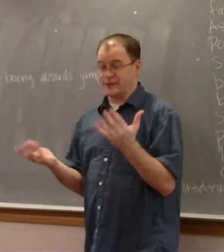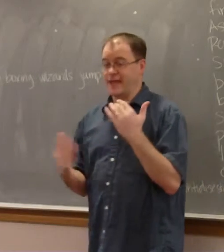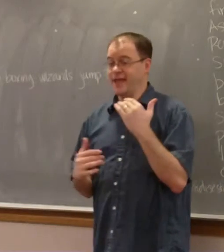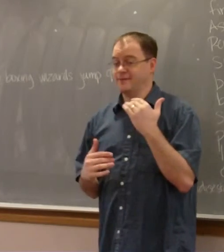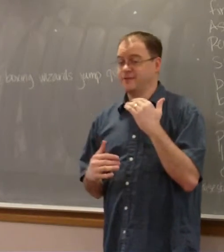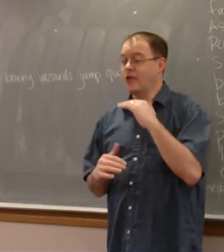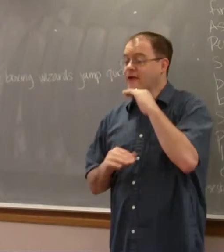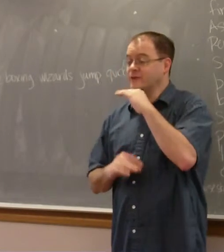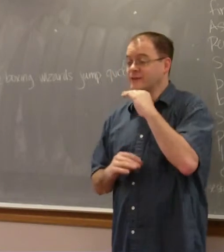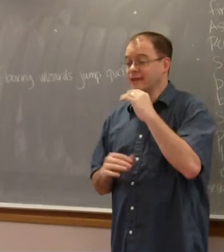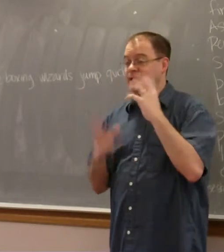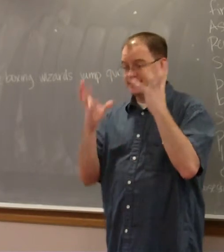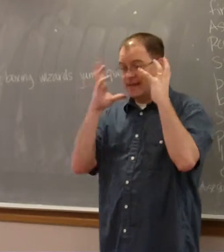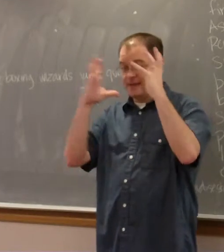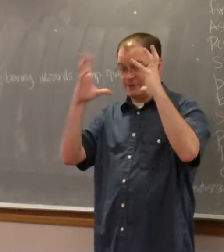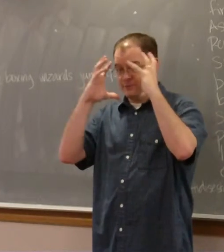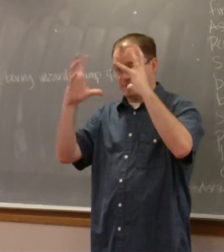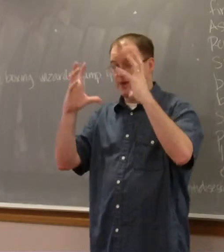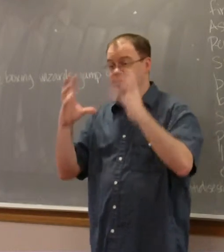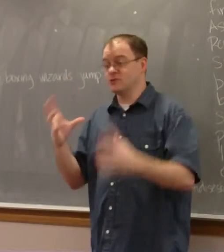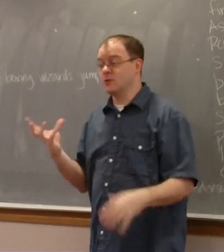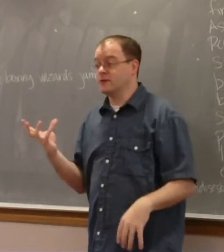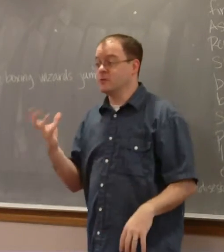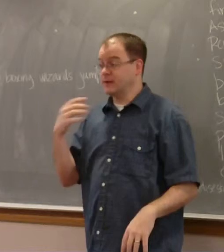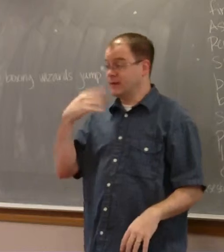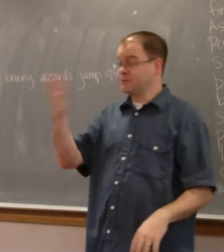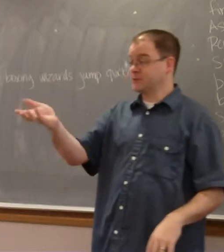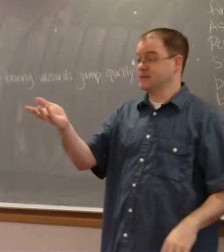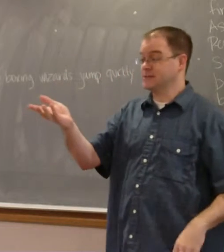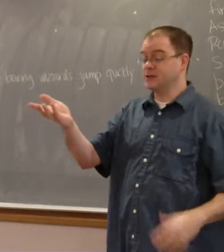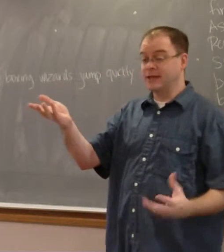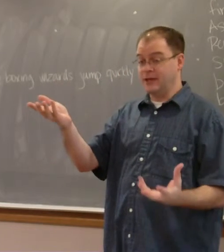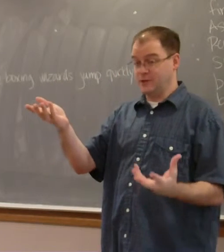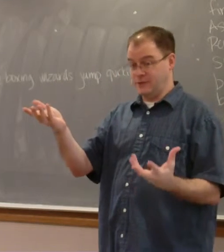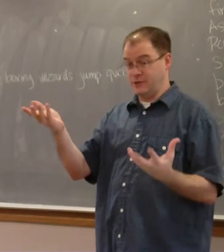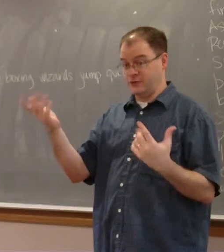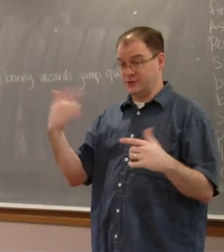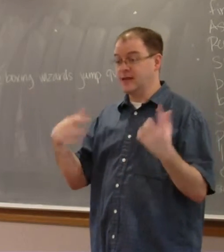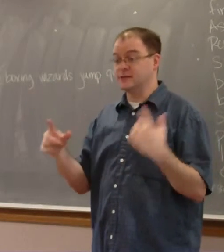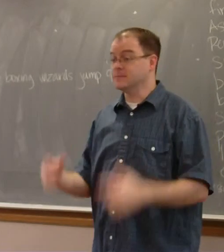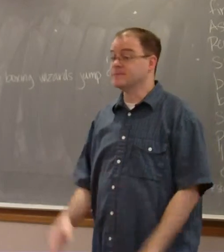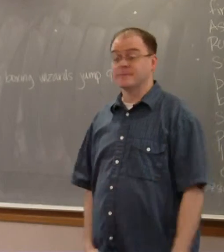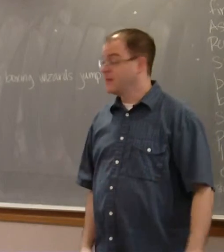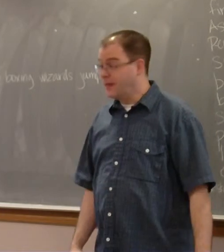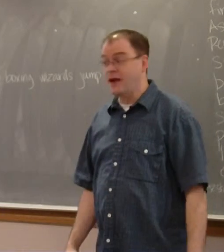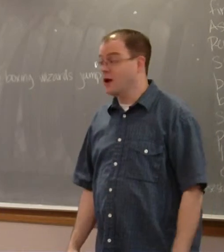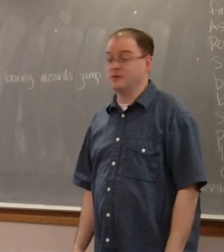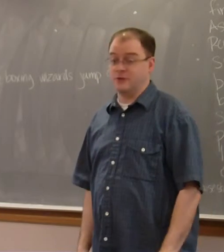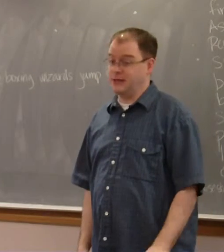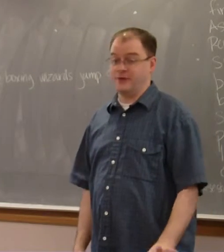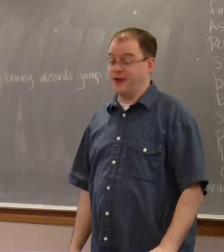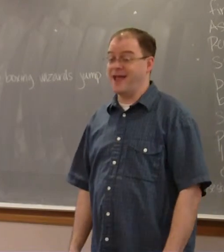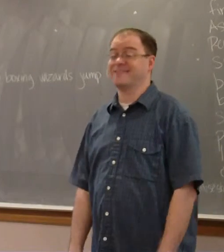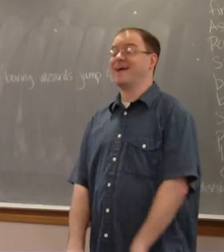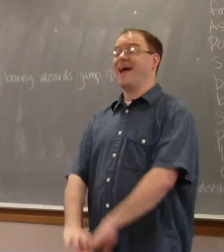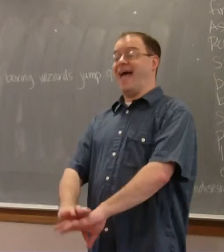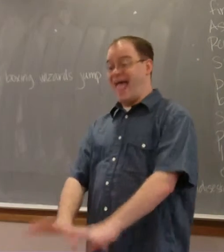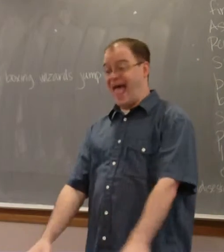the hands. Everything is taken through the face. So when a deaf person is looking at you and you're signing to them, they aren't looking at your hands